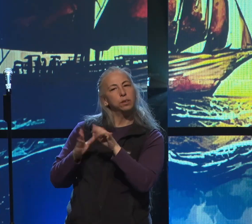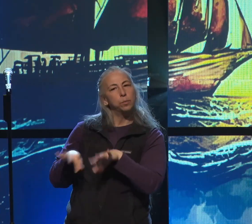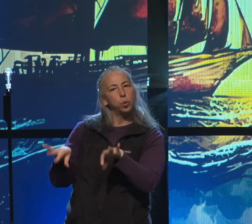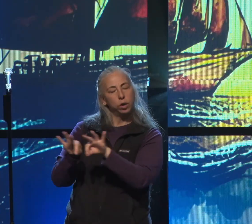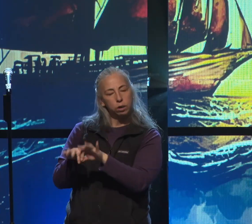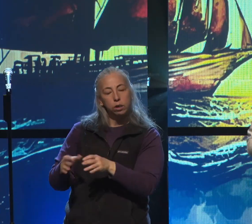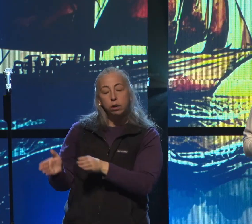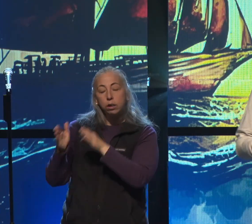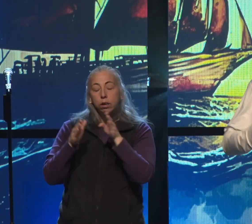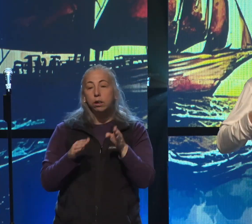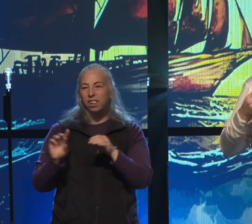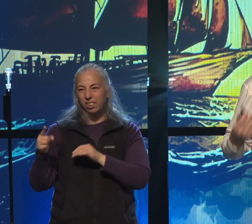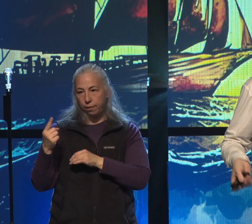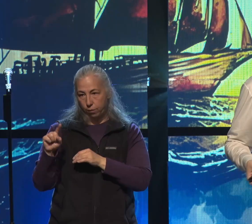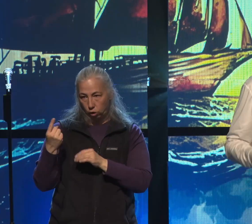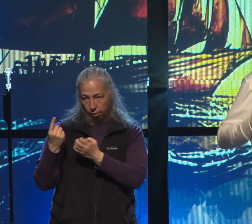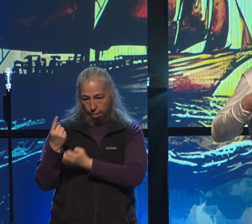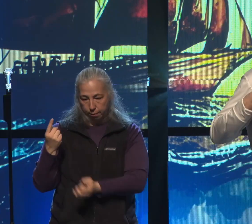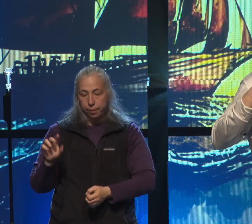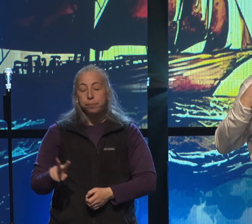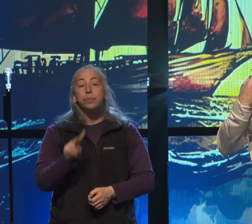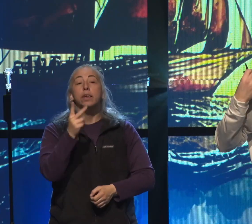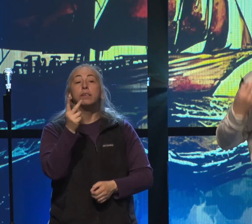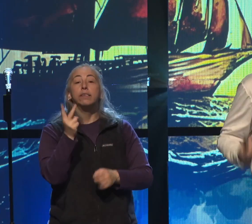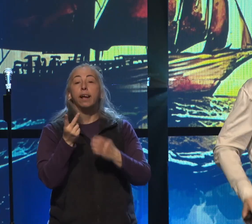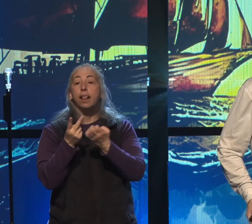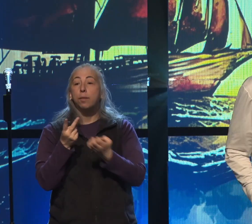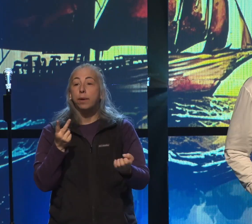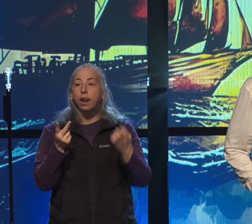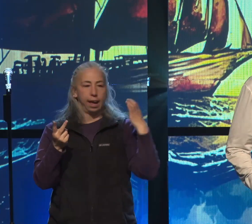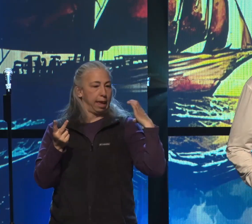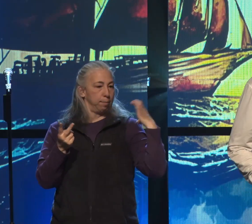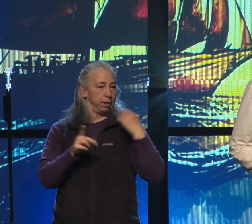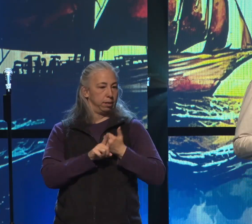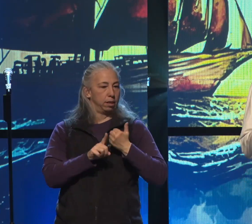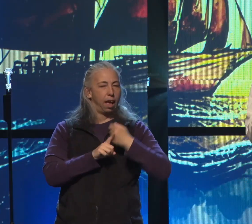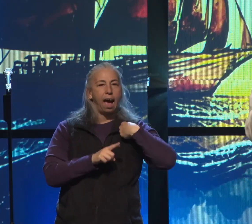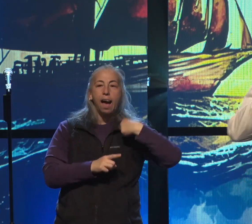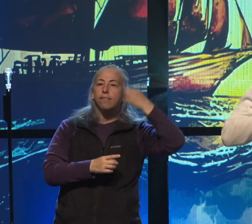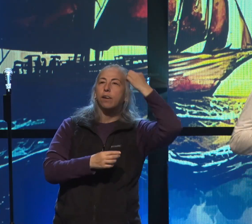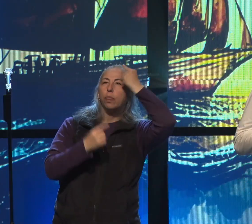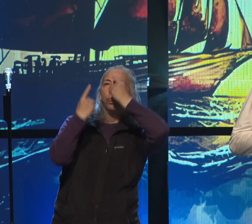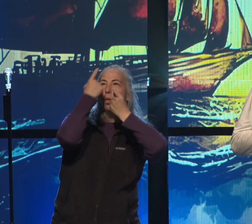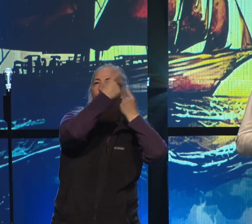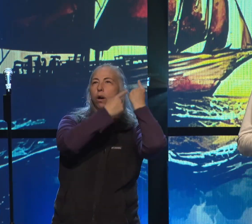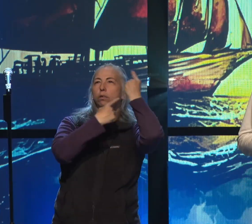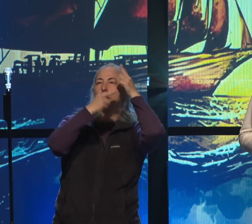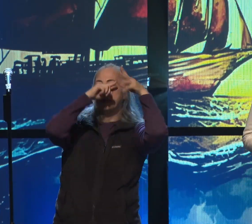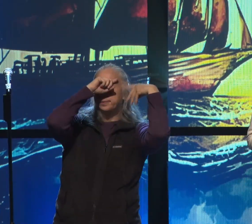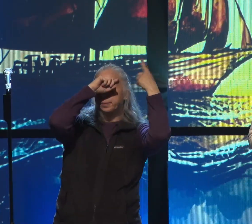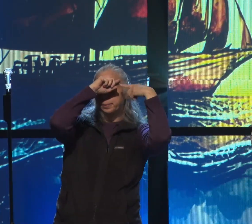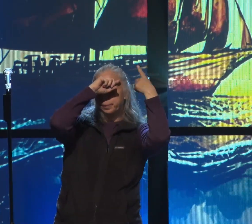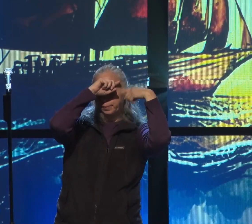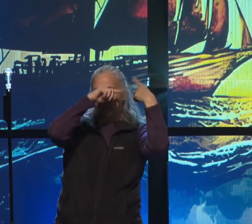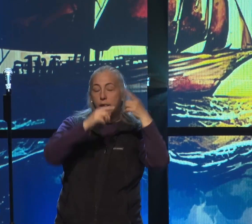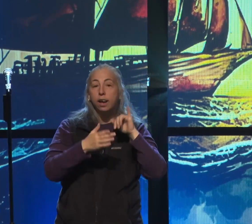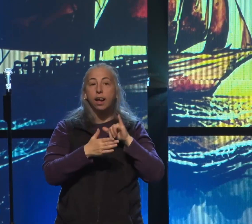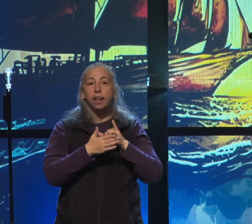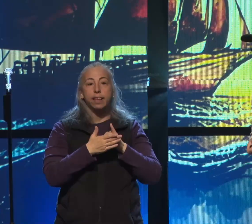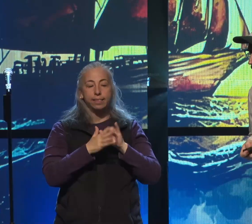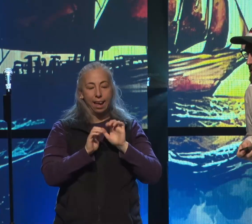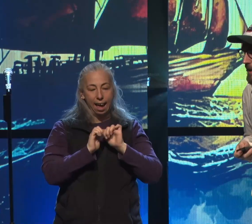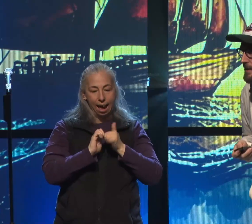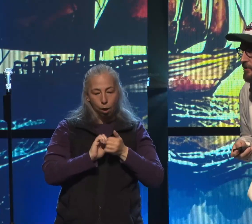of this captain metaphor is thoughts. Like a captain has thoughts. And thoughts flow out of where we put our attention, right? So it's